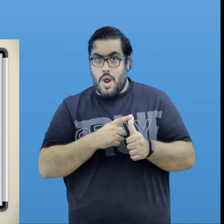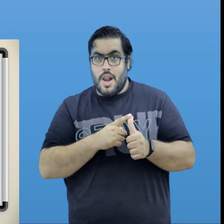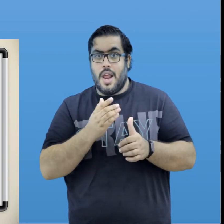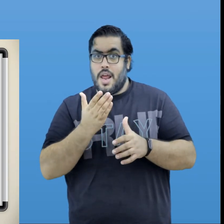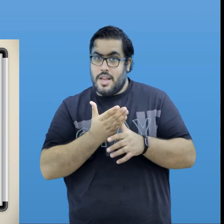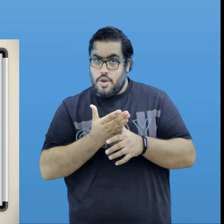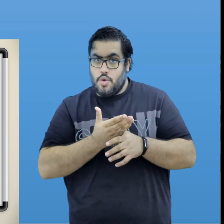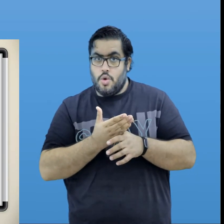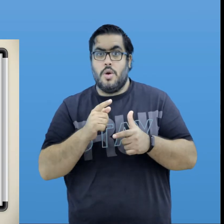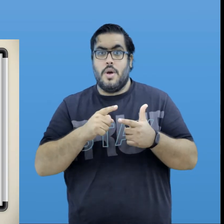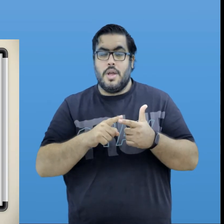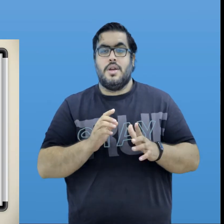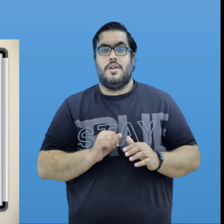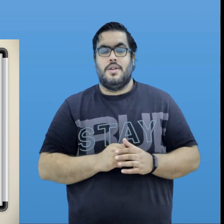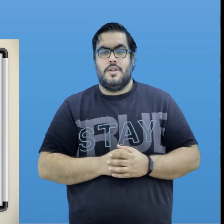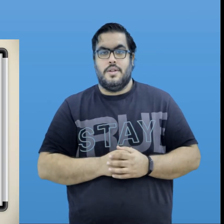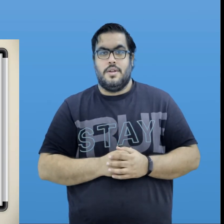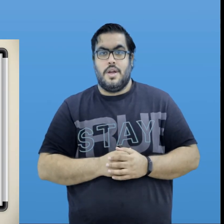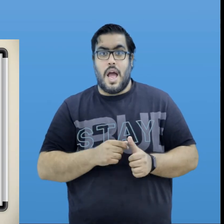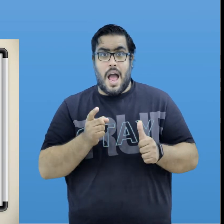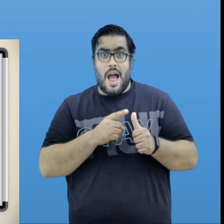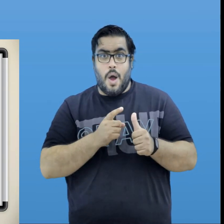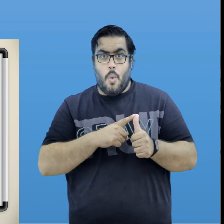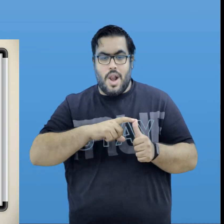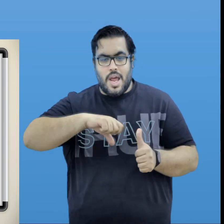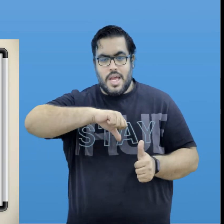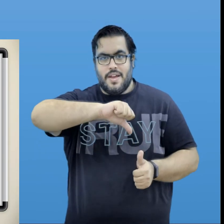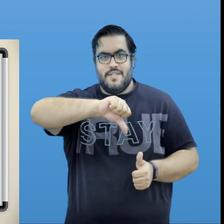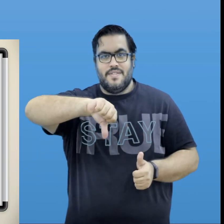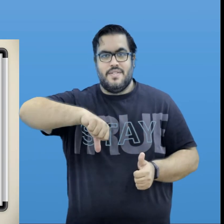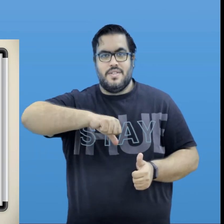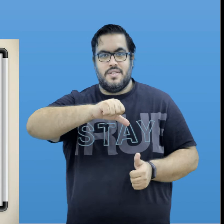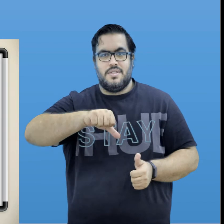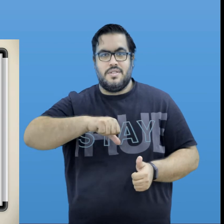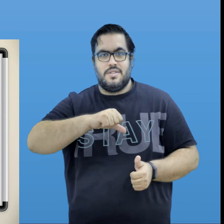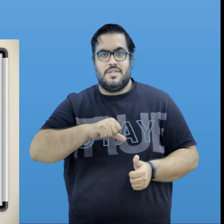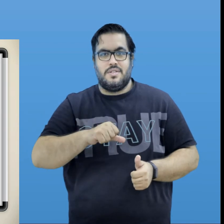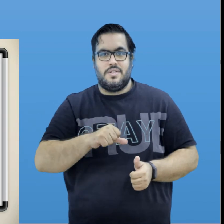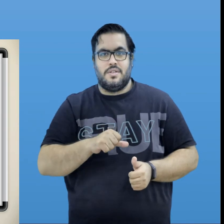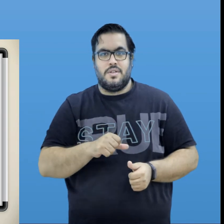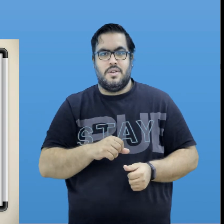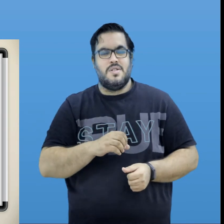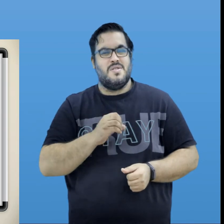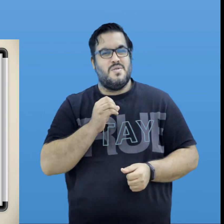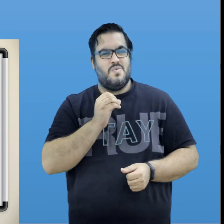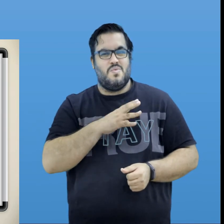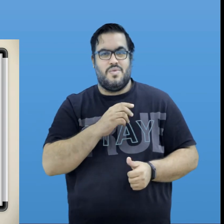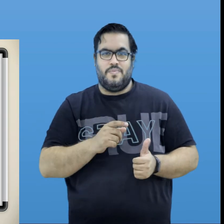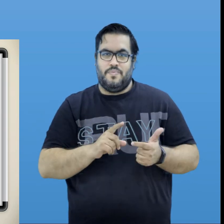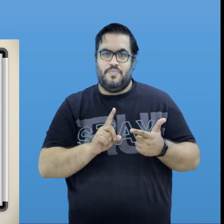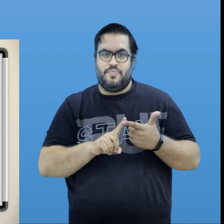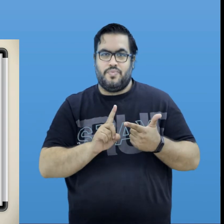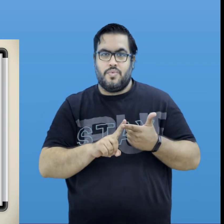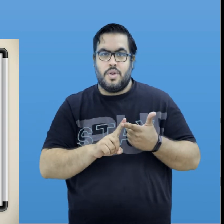sentences, paraphrased, and including some sequence words.